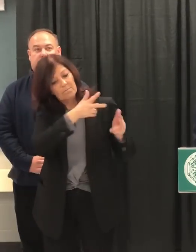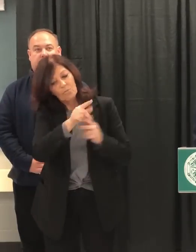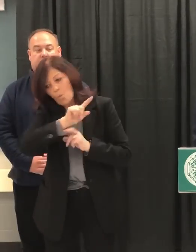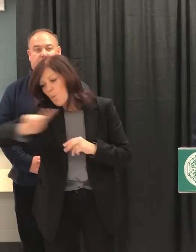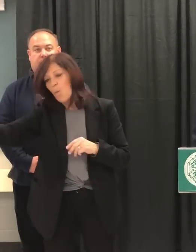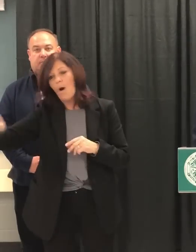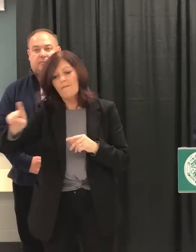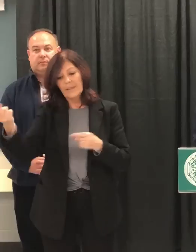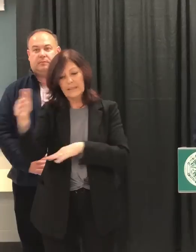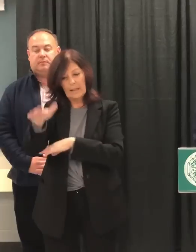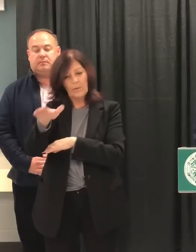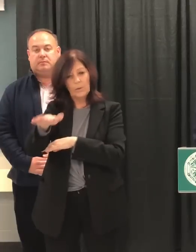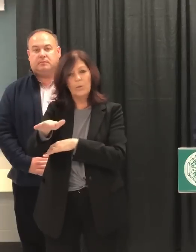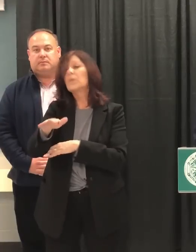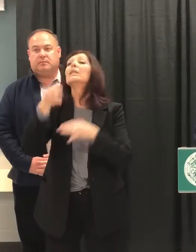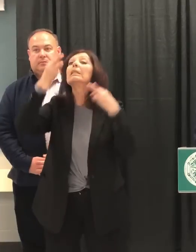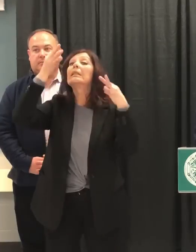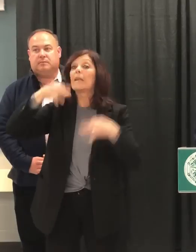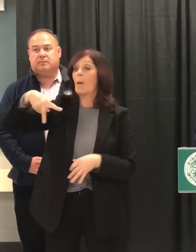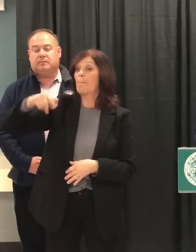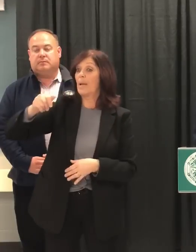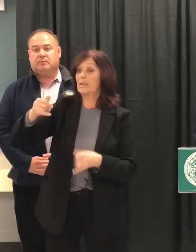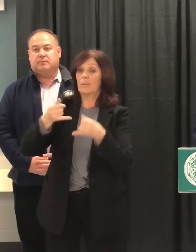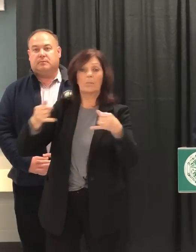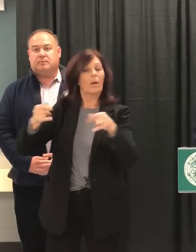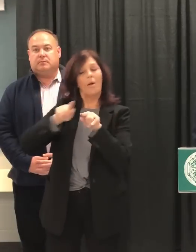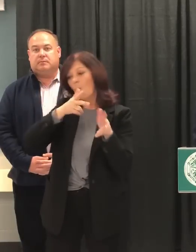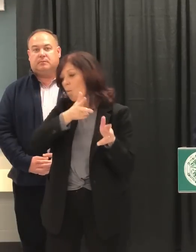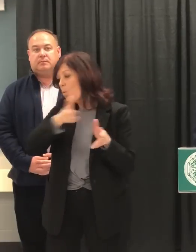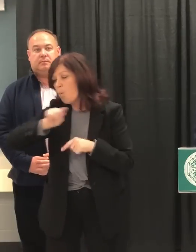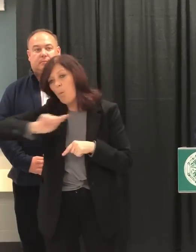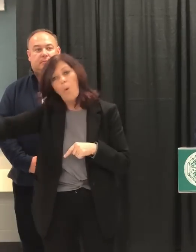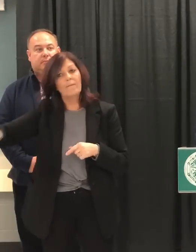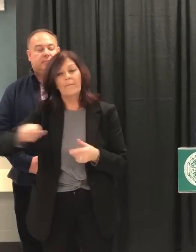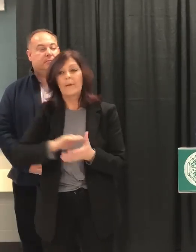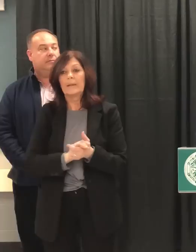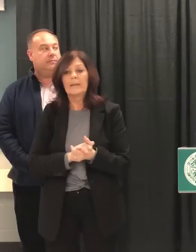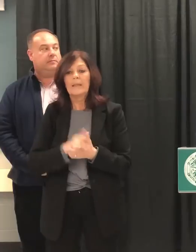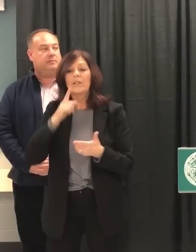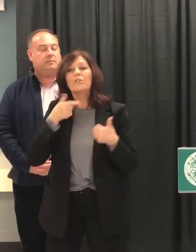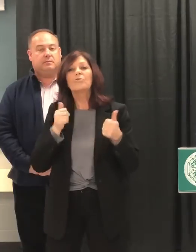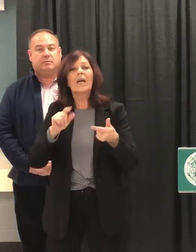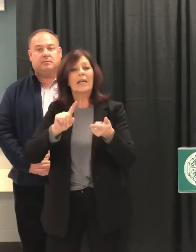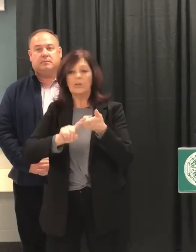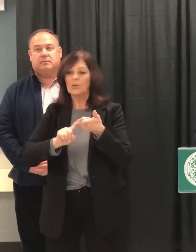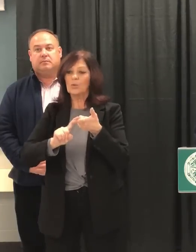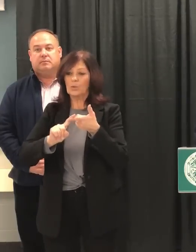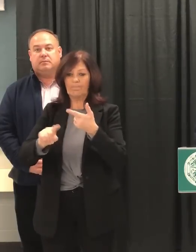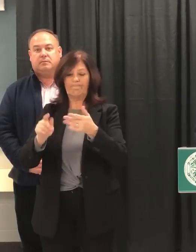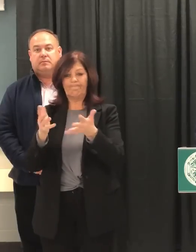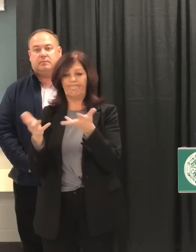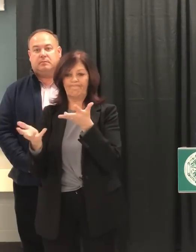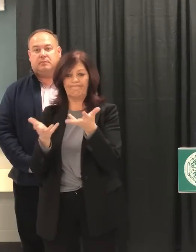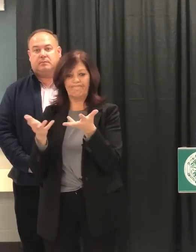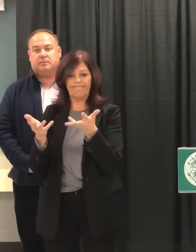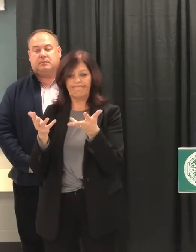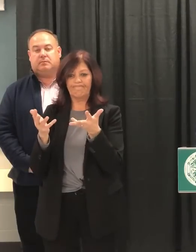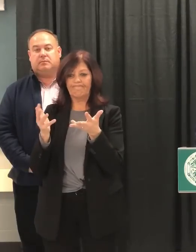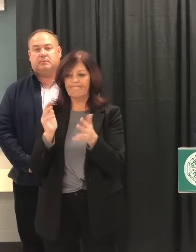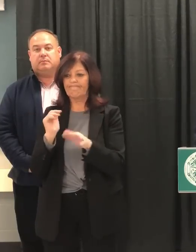since earlier this afternoon, definitely at the Pennsylvania line. And they are trying to stage these vehicles at